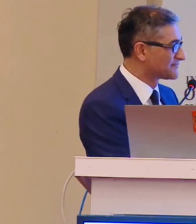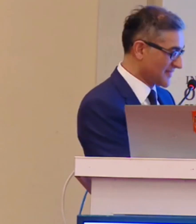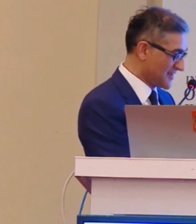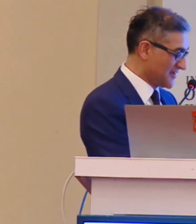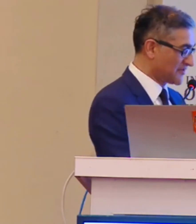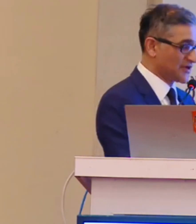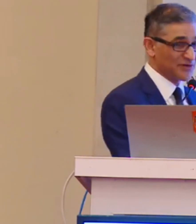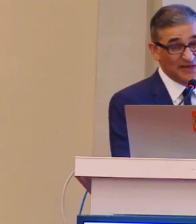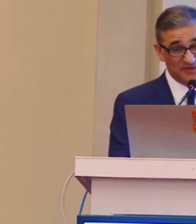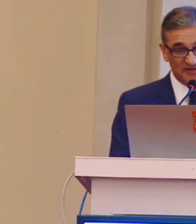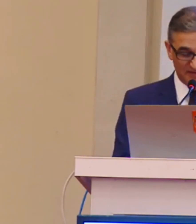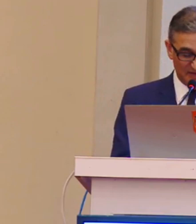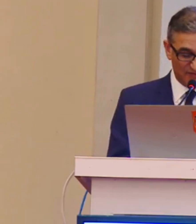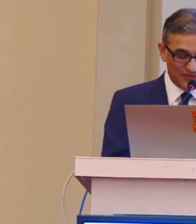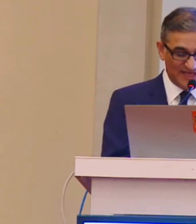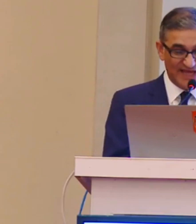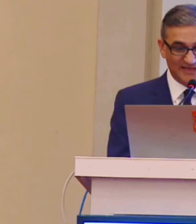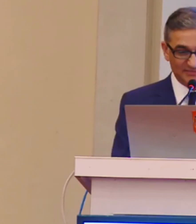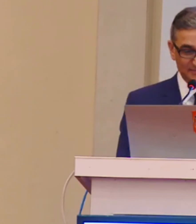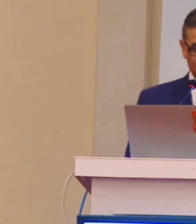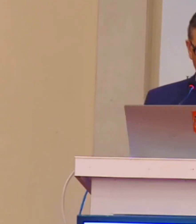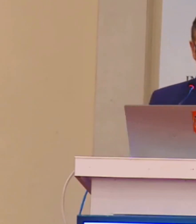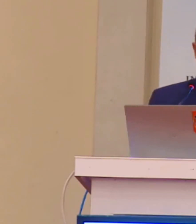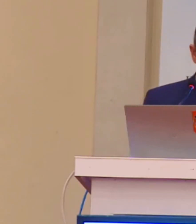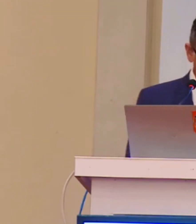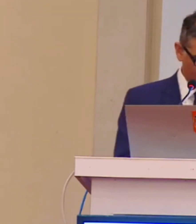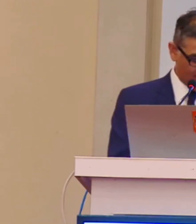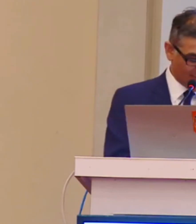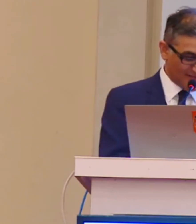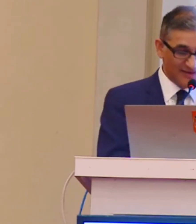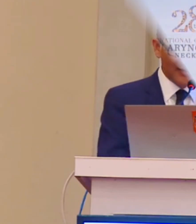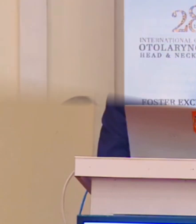music. So that was in 1648.